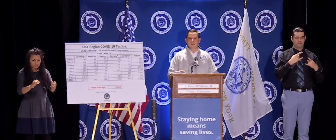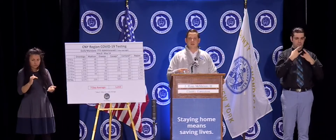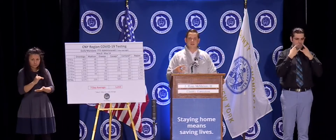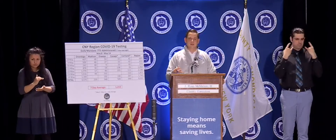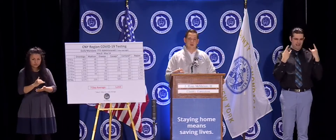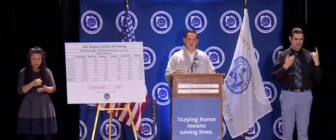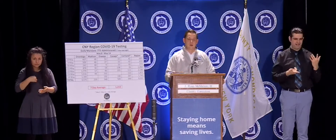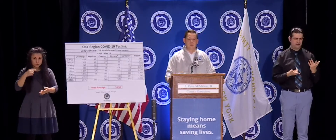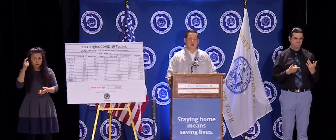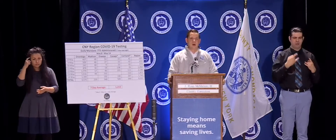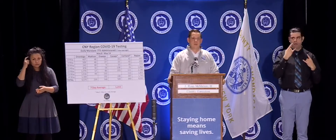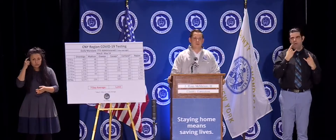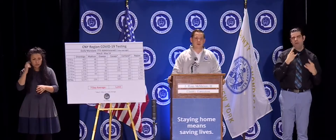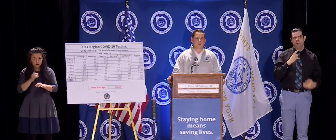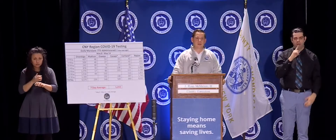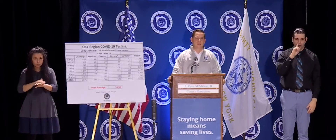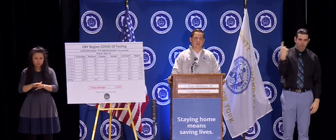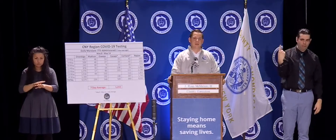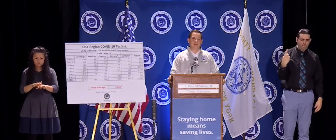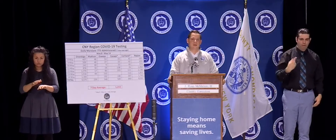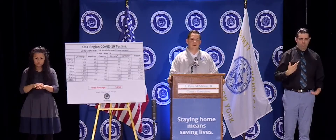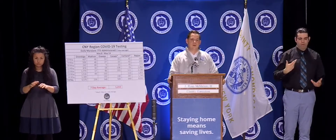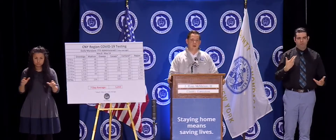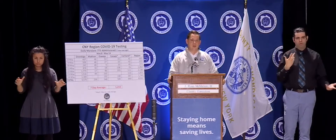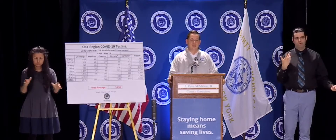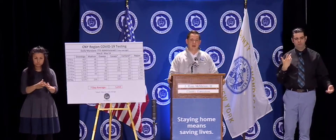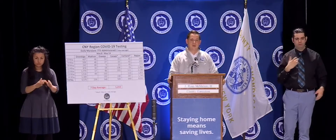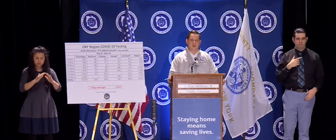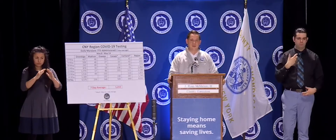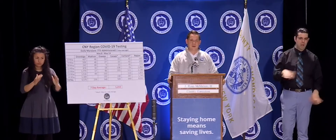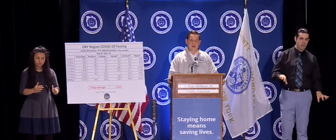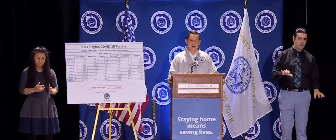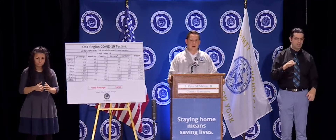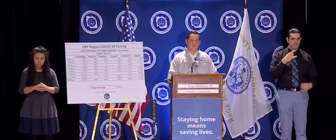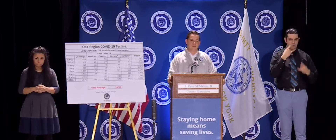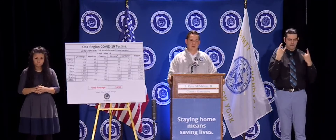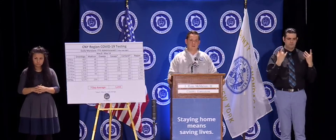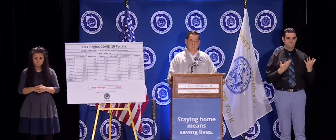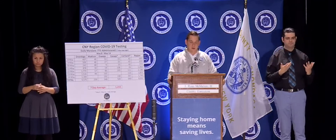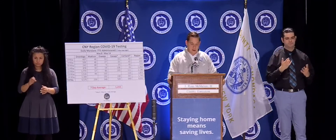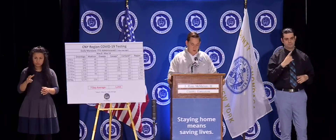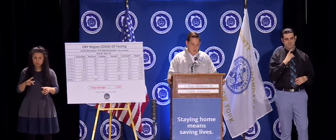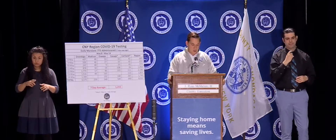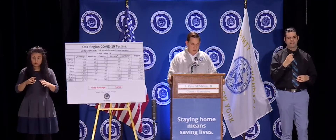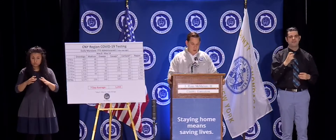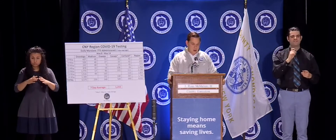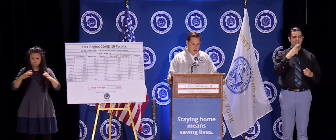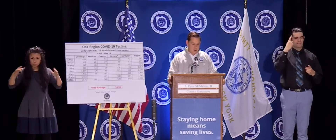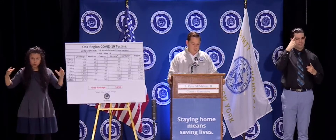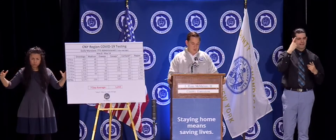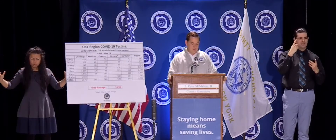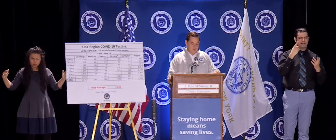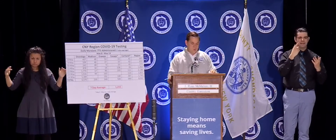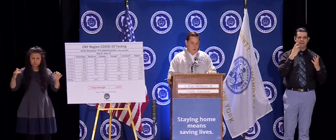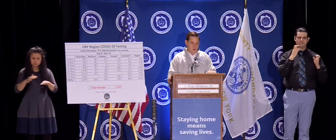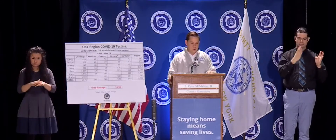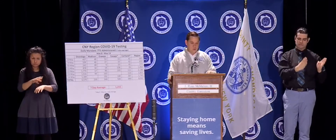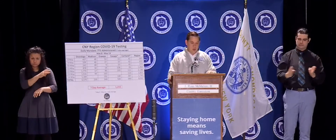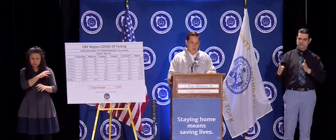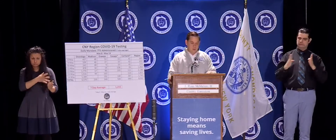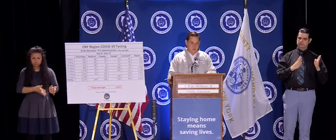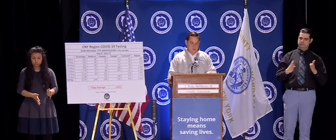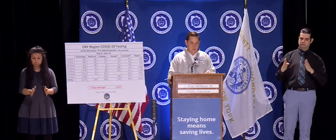that you need to consider, but certainly the large gatherings still not allowed, haven't been allowed.